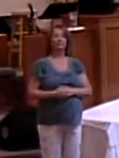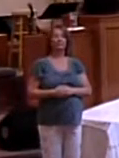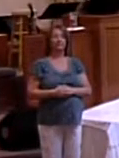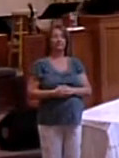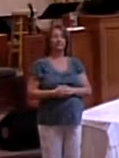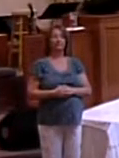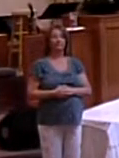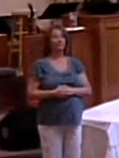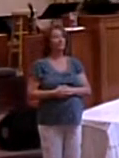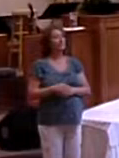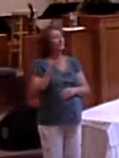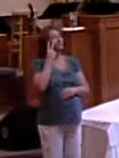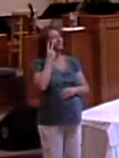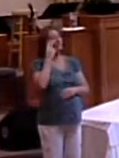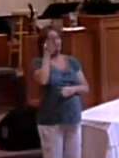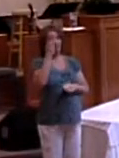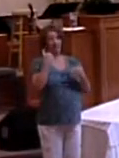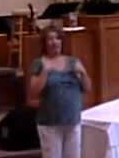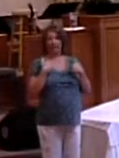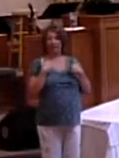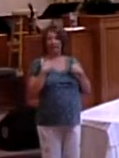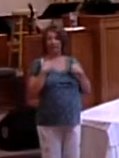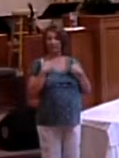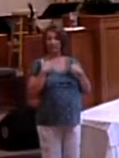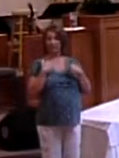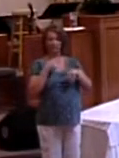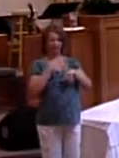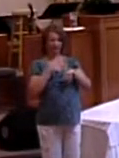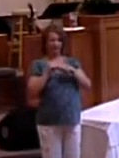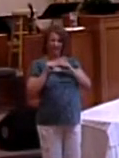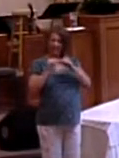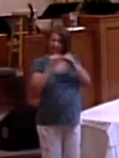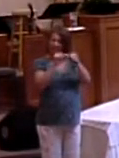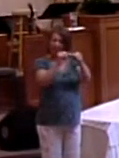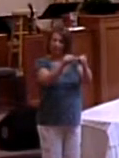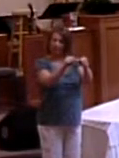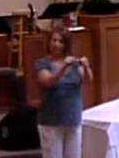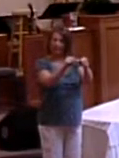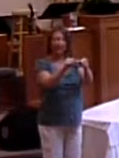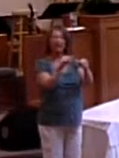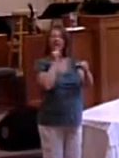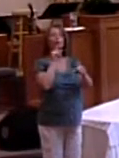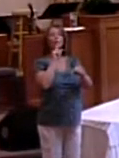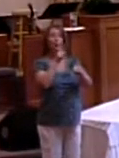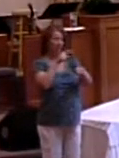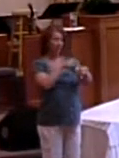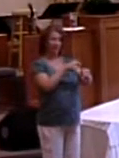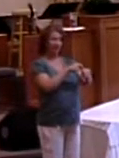See, God has this timeless thing going on. God has no real time to worry about.